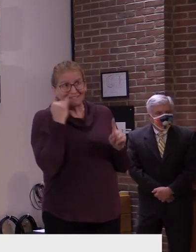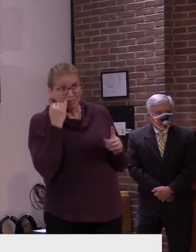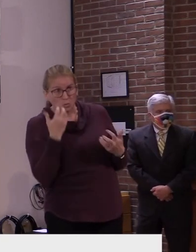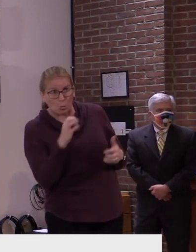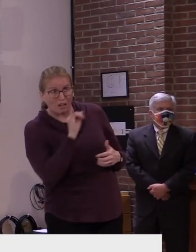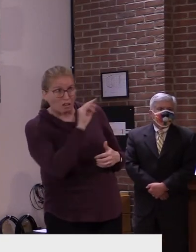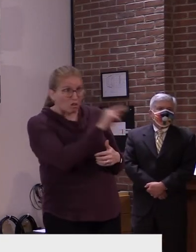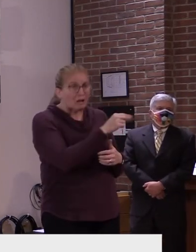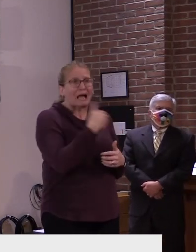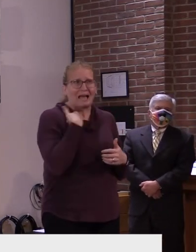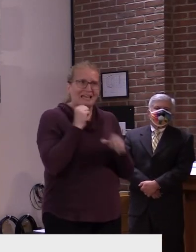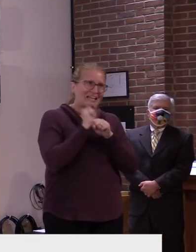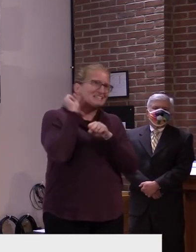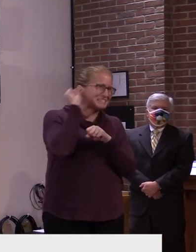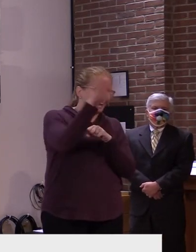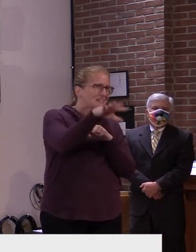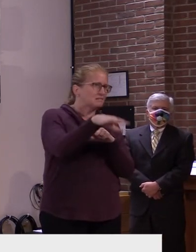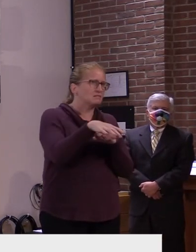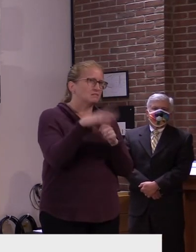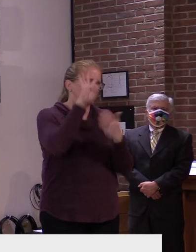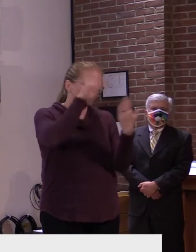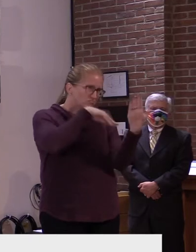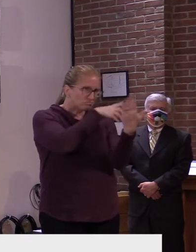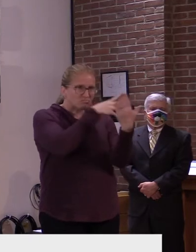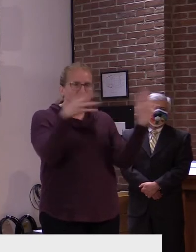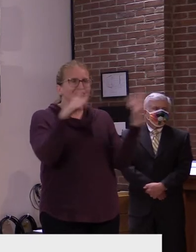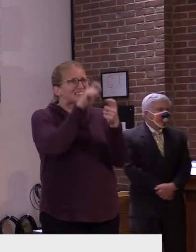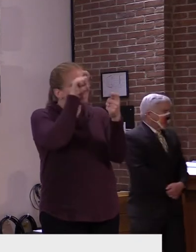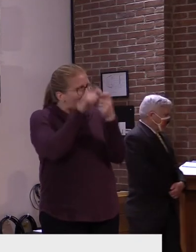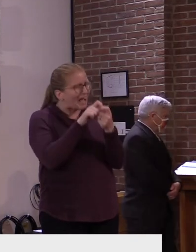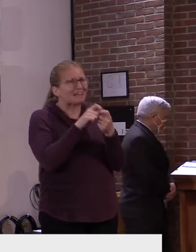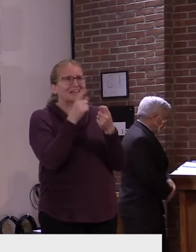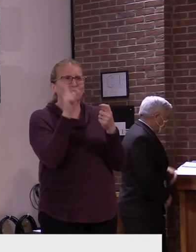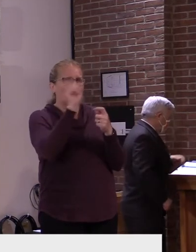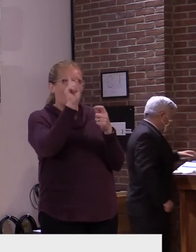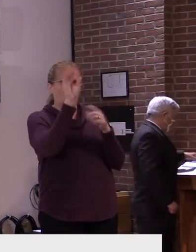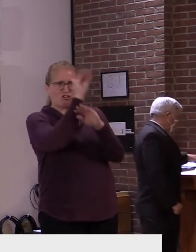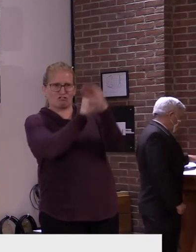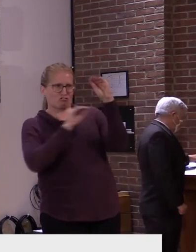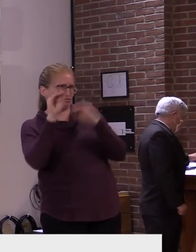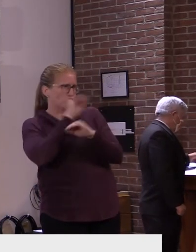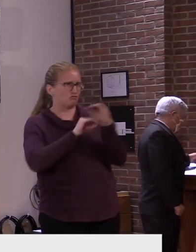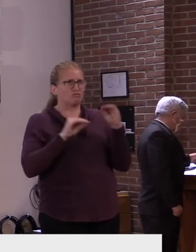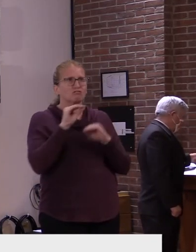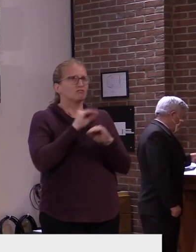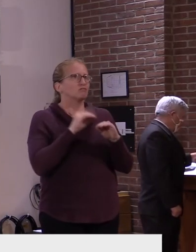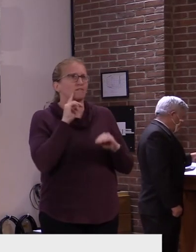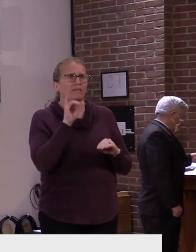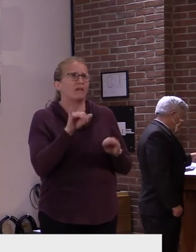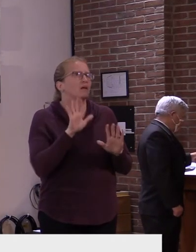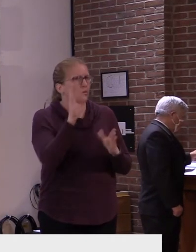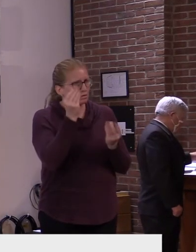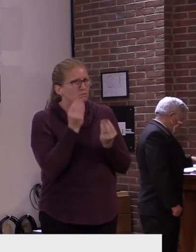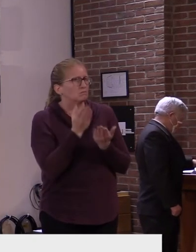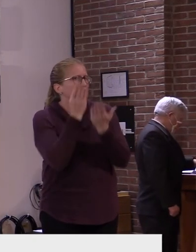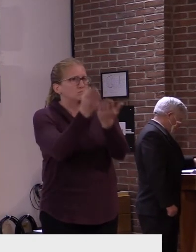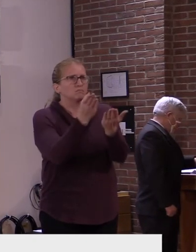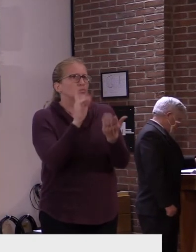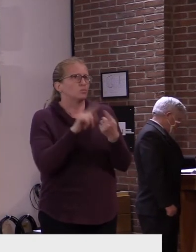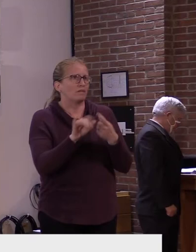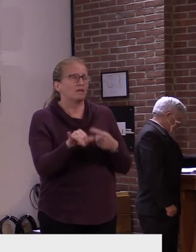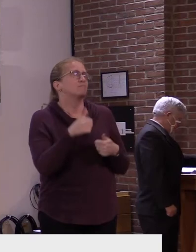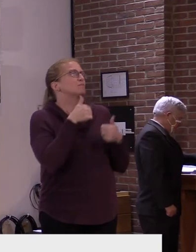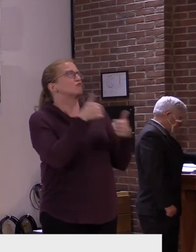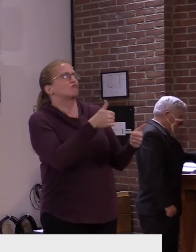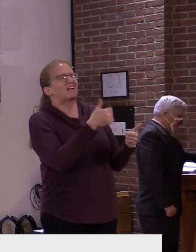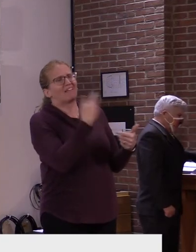in precise detail where money was moved to make up the pot of money for reallocation. That'd be